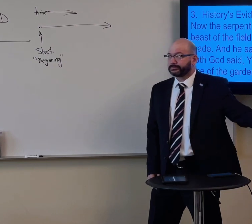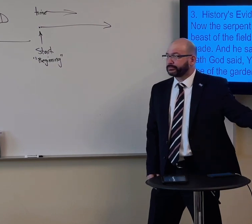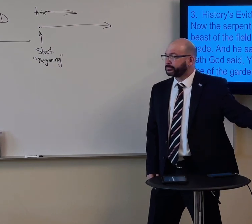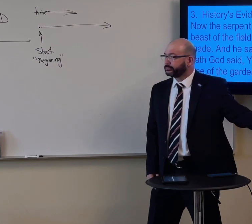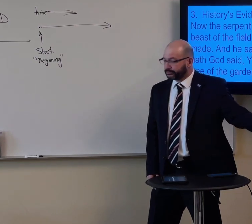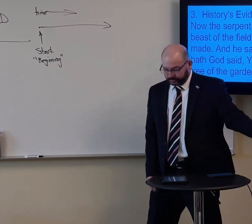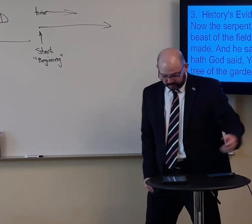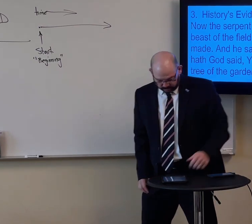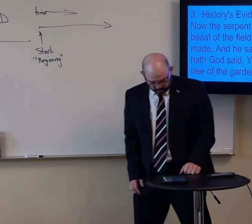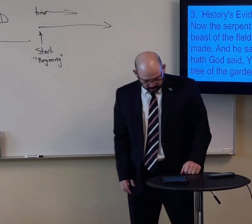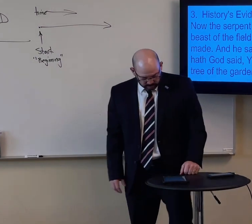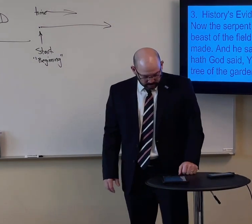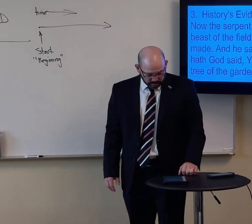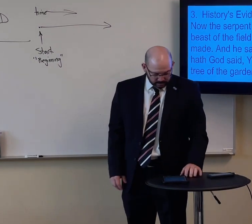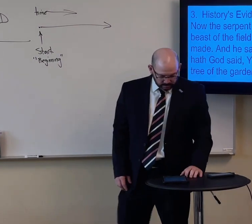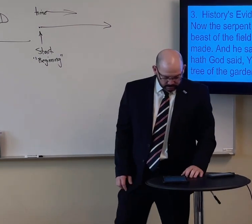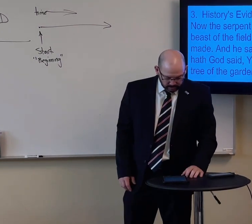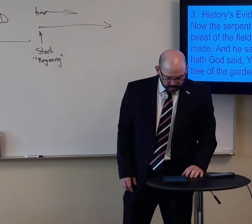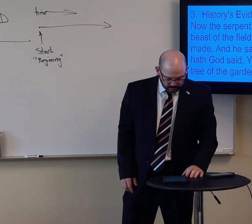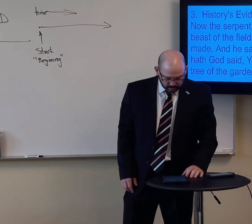That's the devil speaking. All of those are the devil speaking.